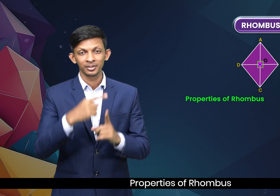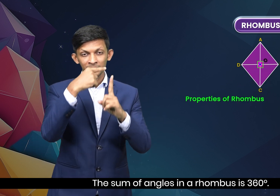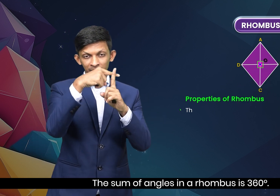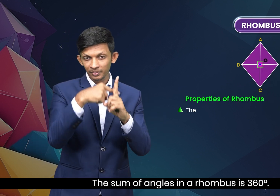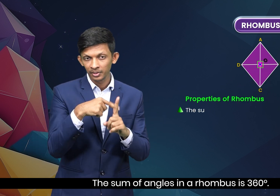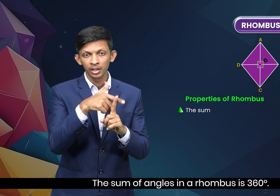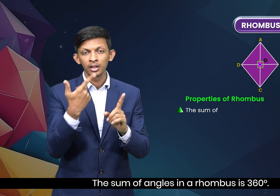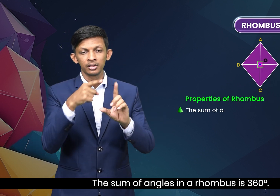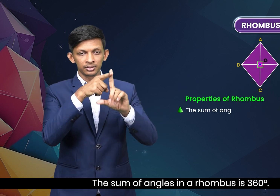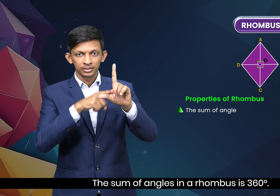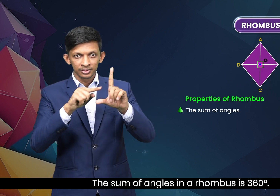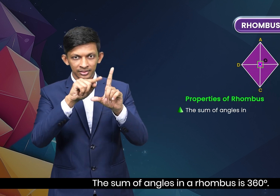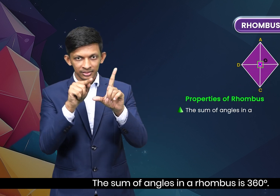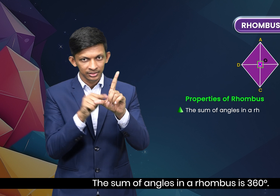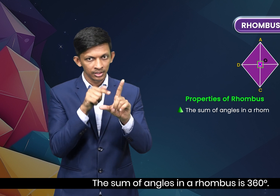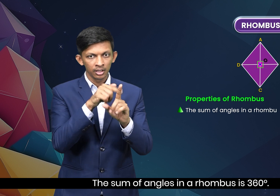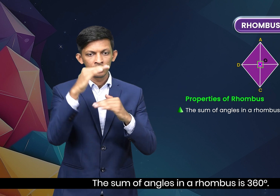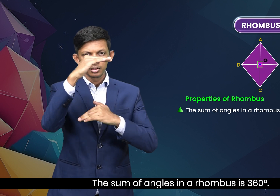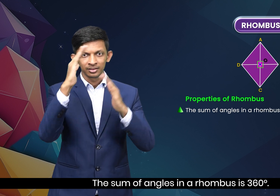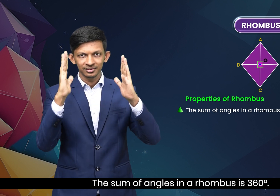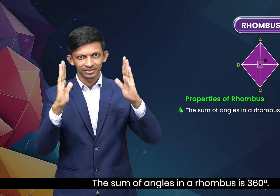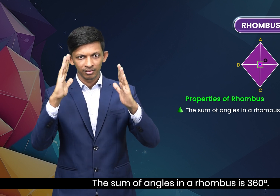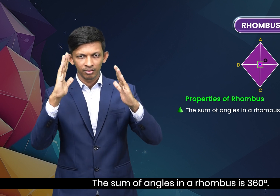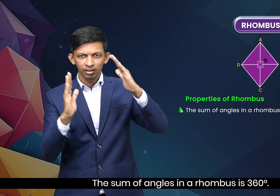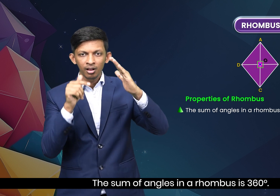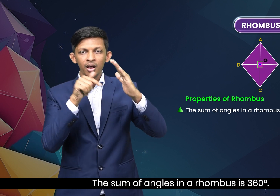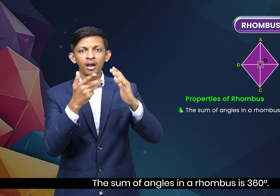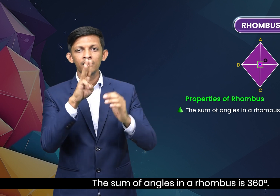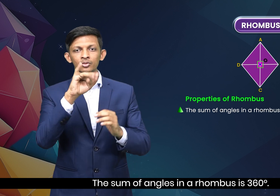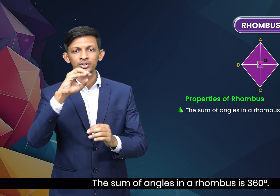The sum of angles in a rhombus is 360 degrees.